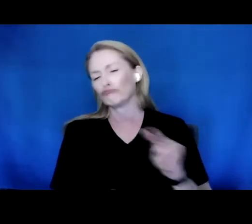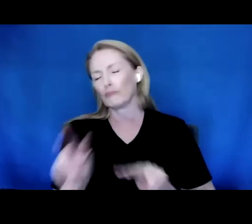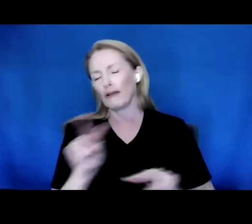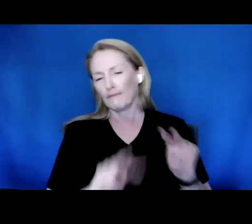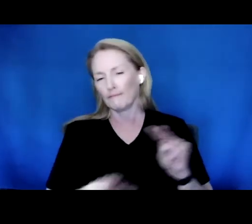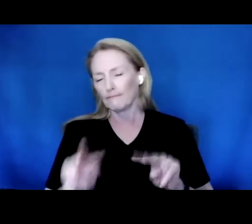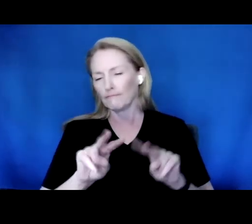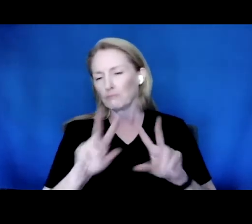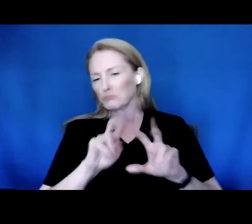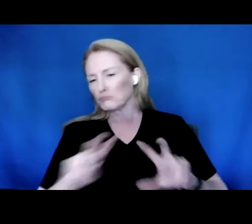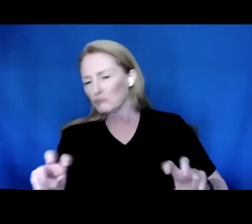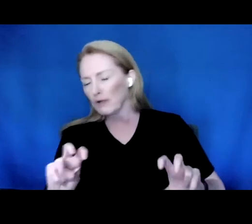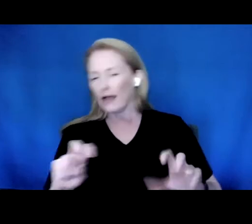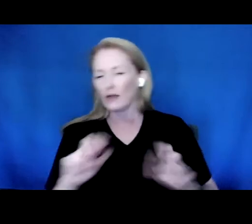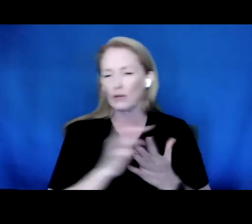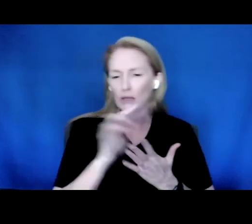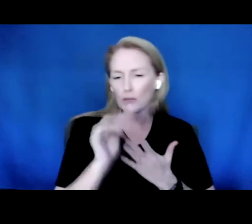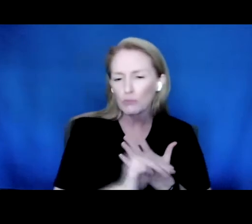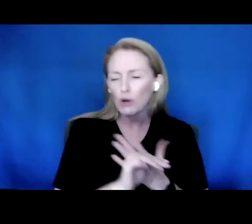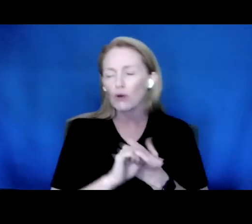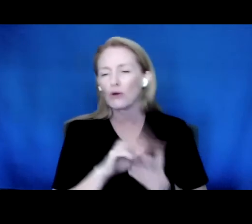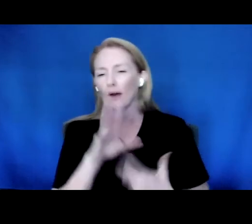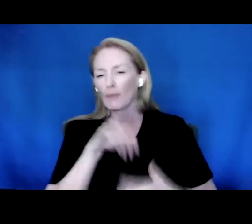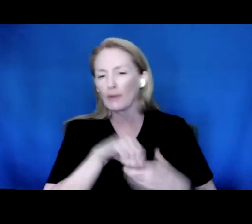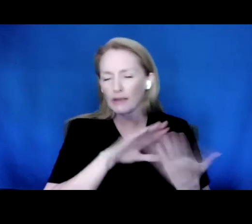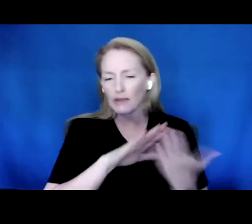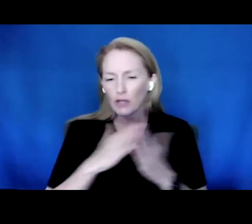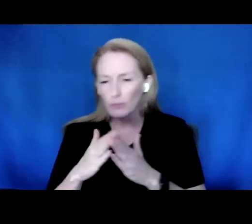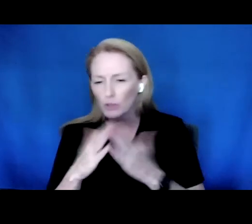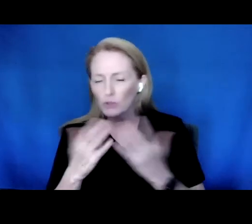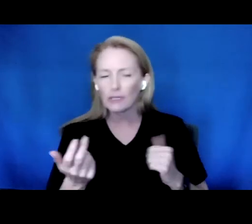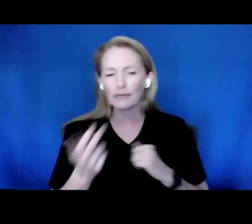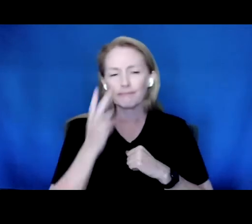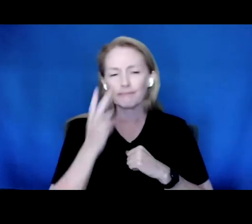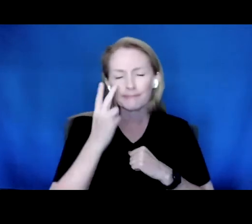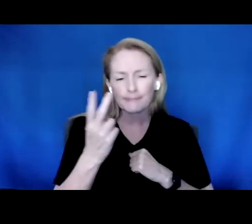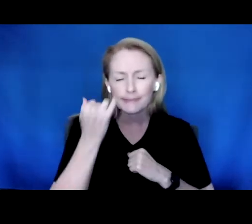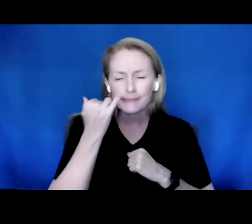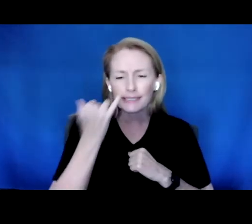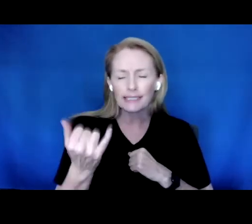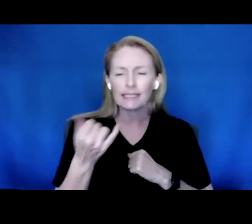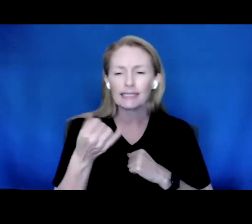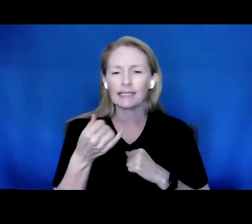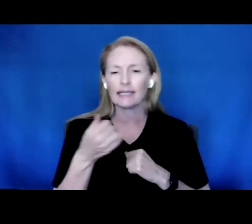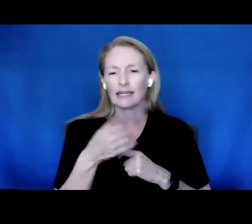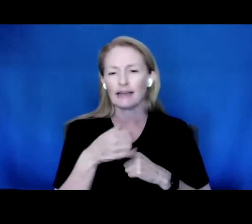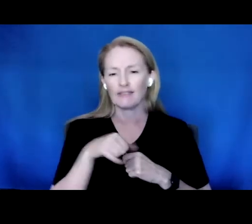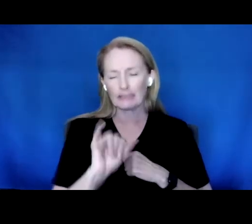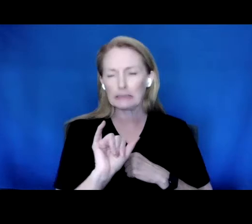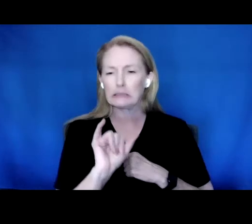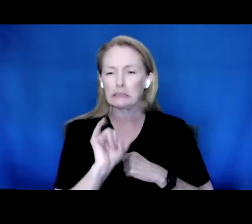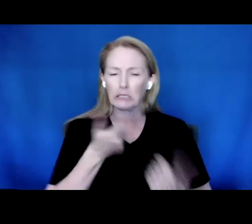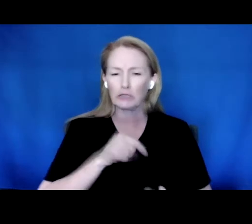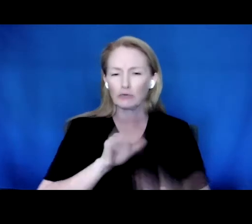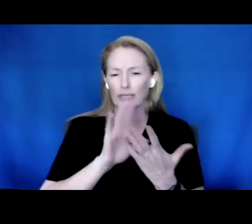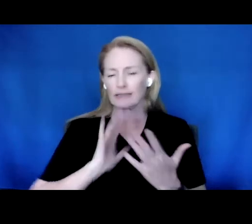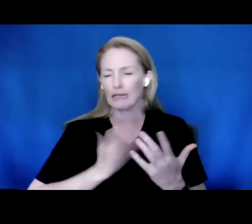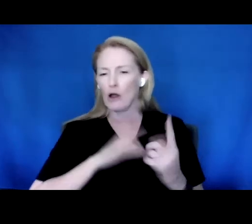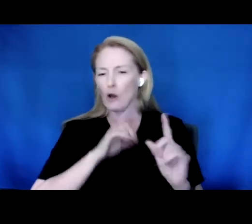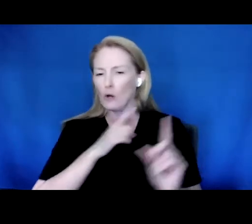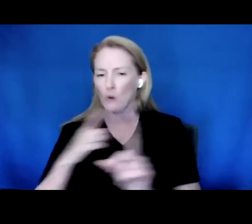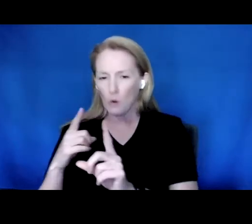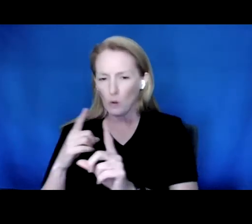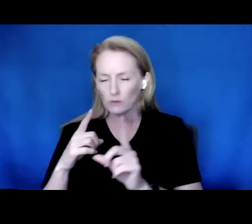community and to see if it's still addressing our goals and objectives that have been set forth by our community